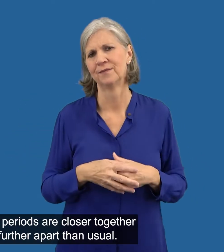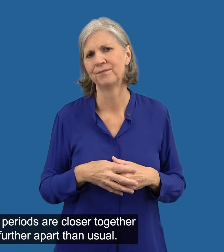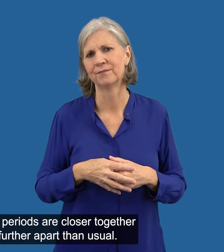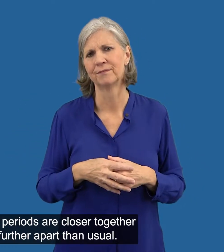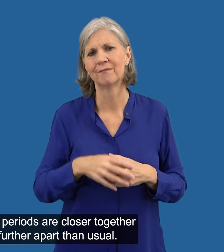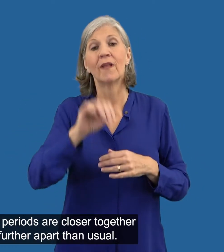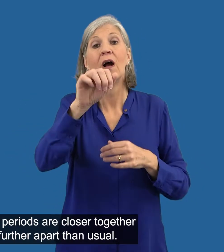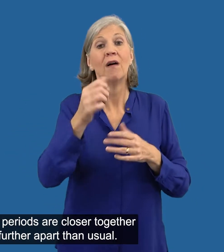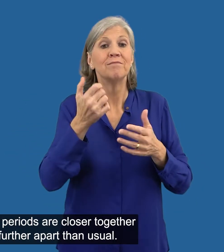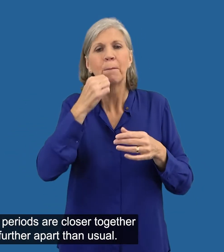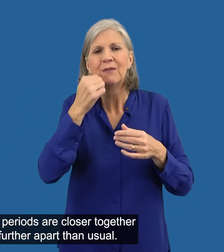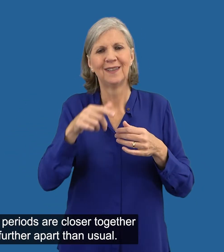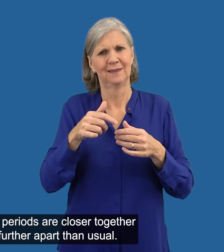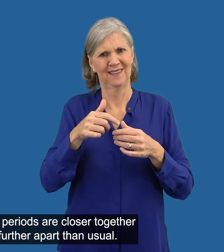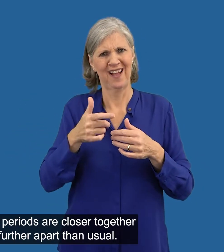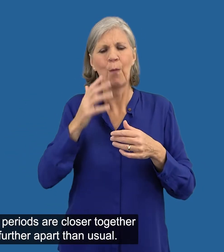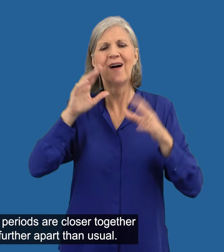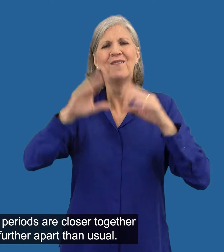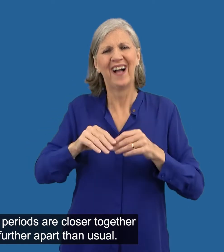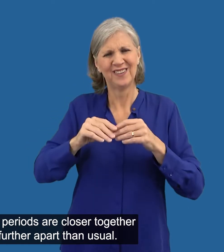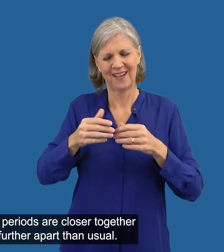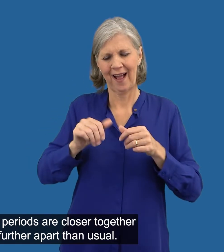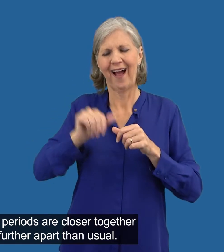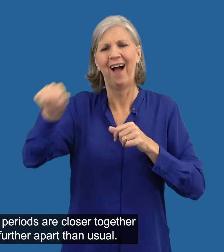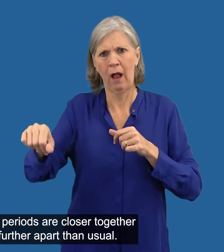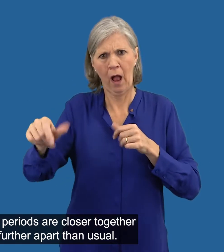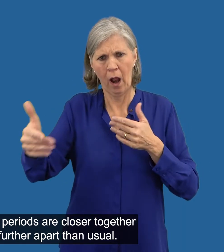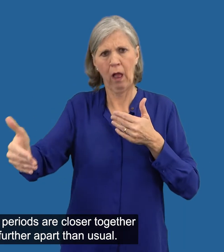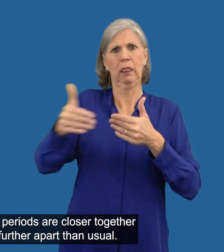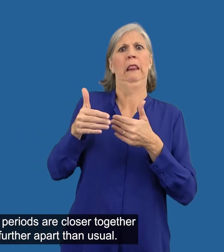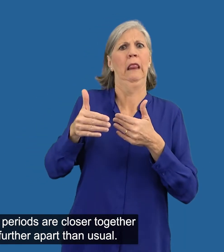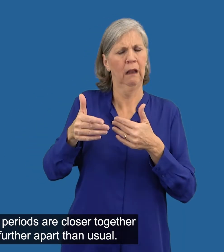Your periods are closer together or further apart than usual.